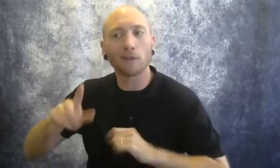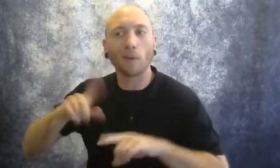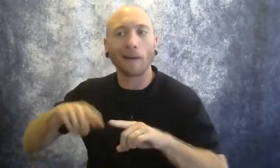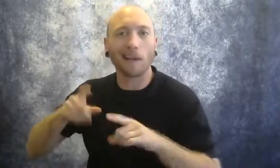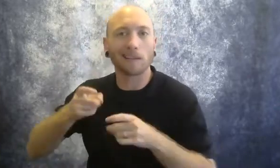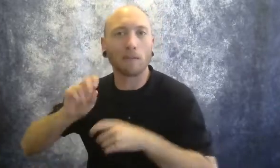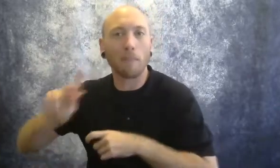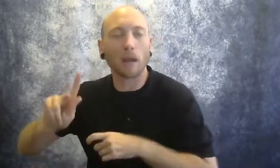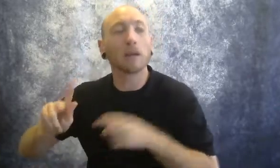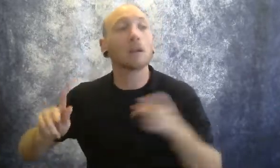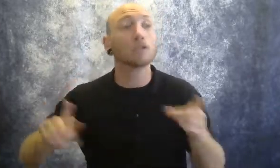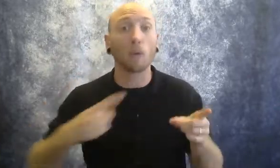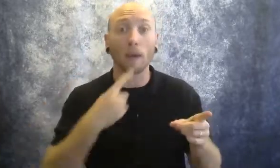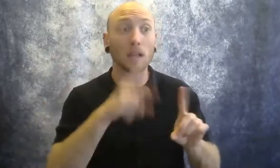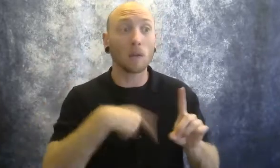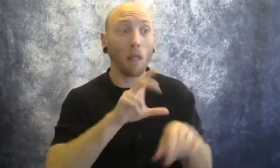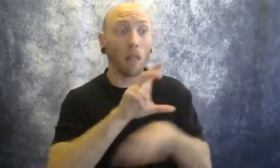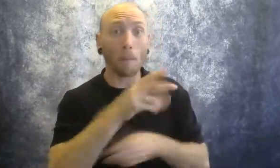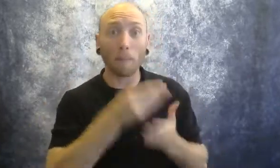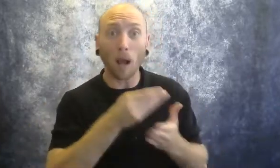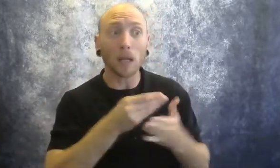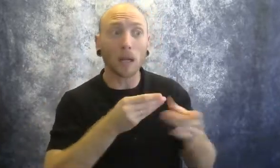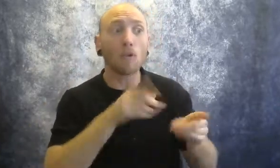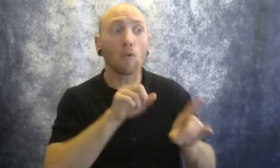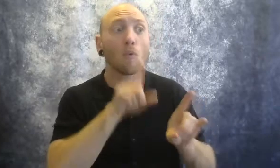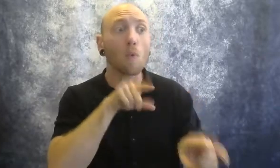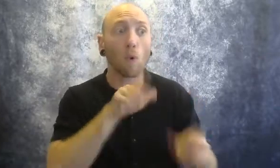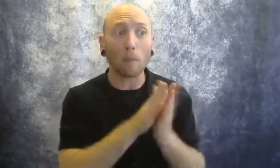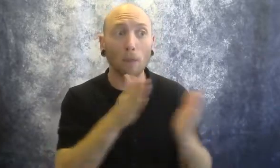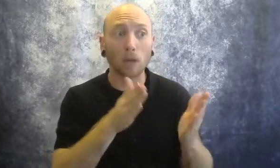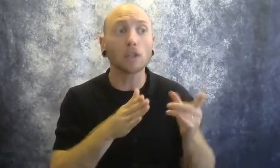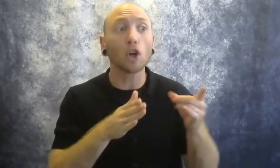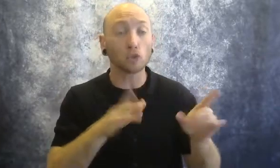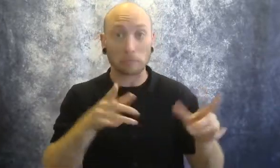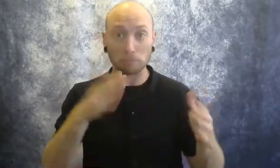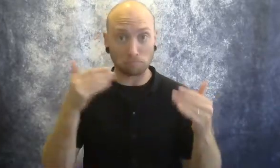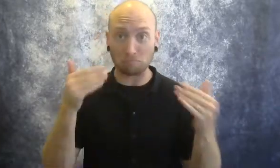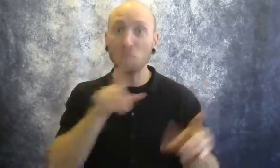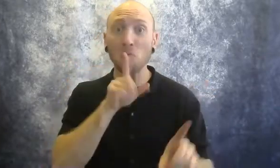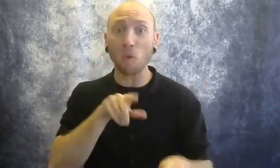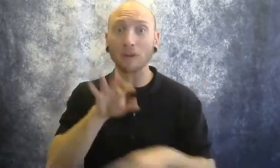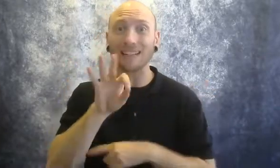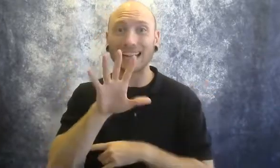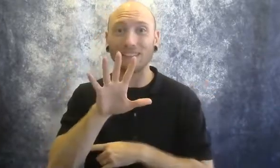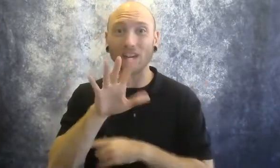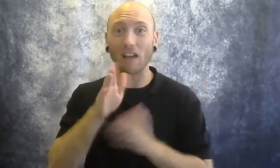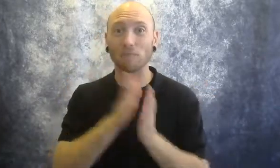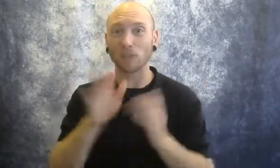stole these textbooks, and everything. So he placed an order for 95 French language books to